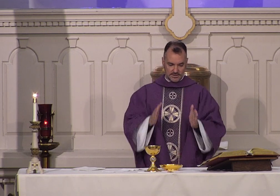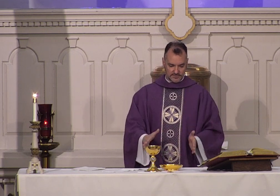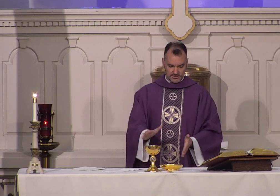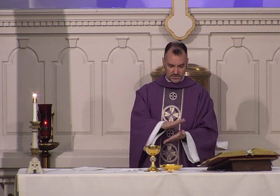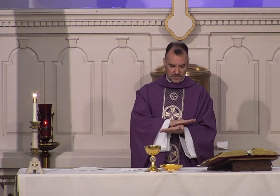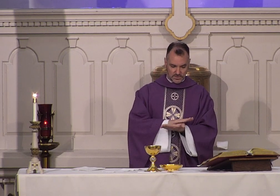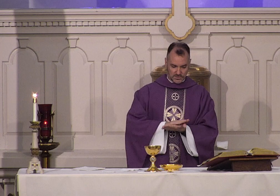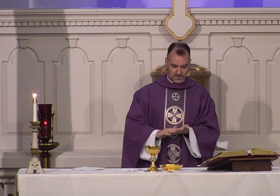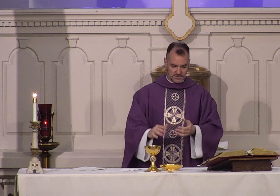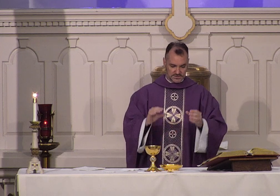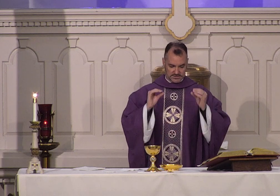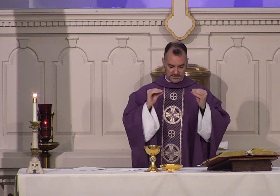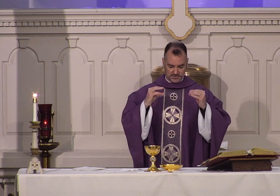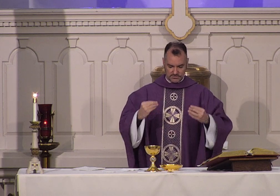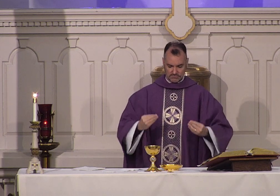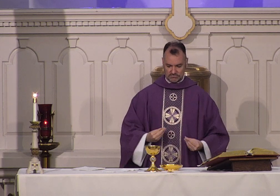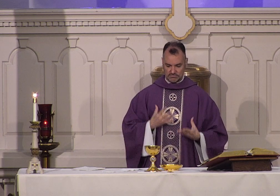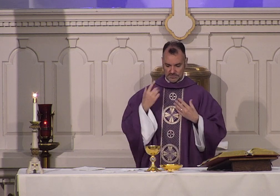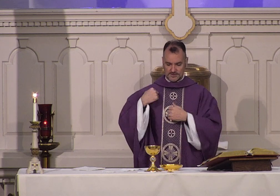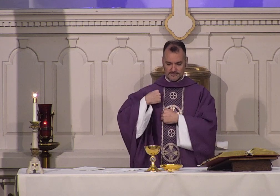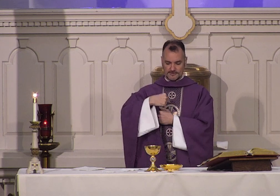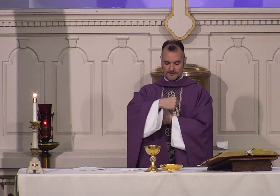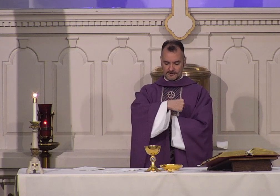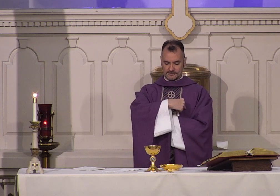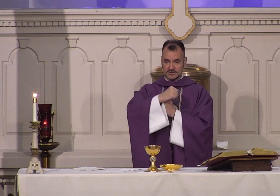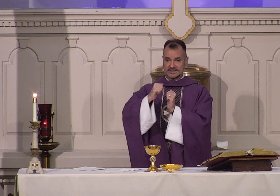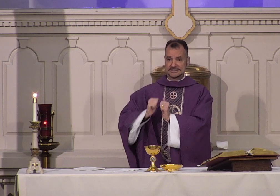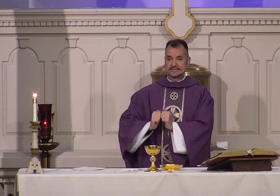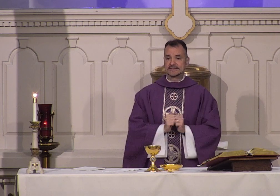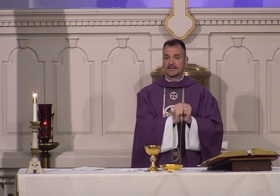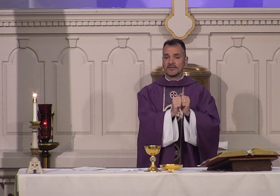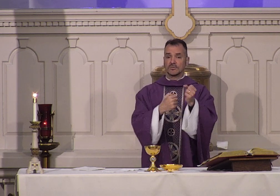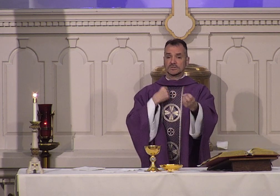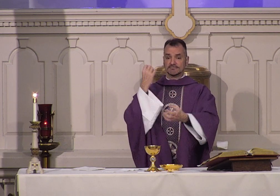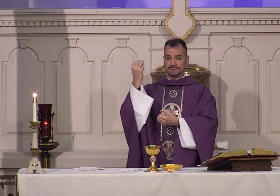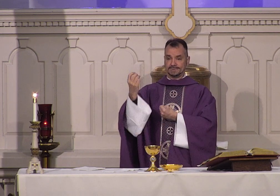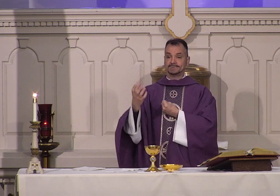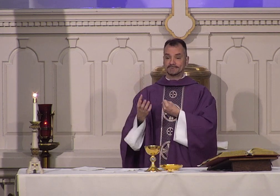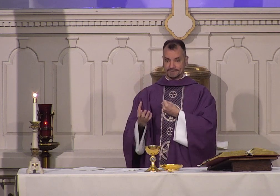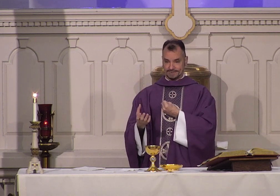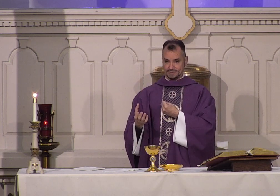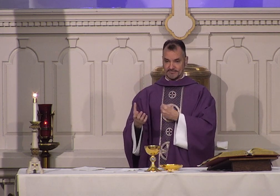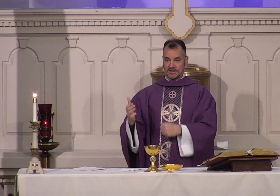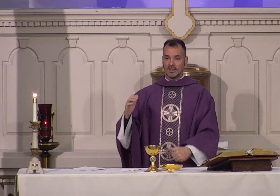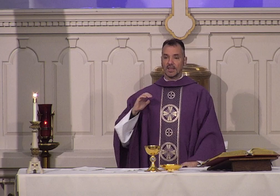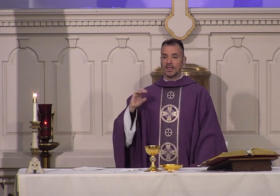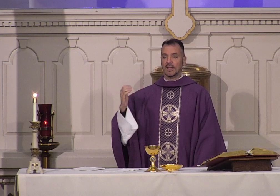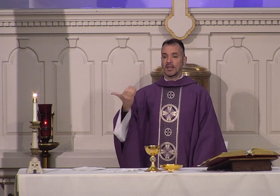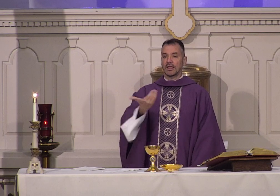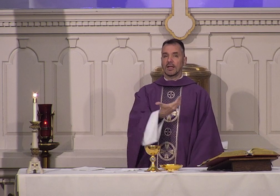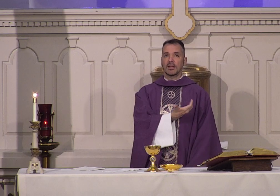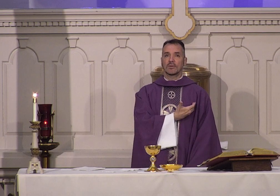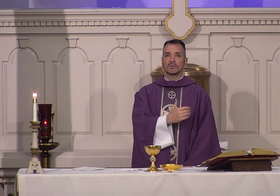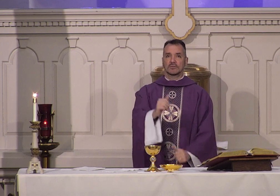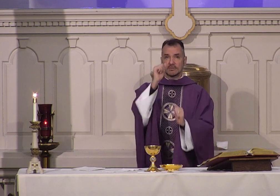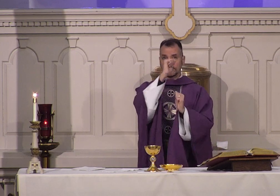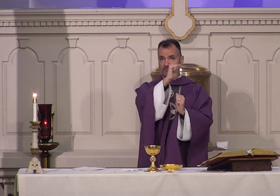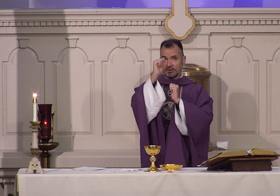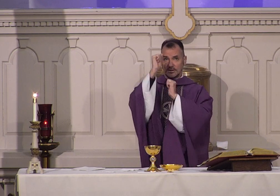At the Savior's command, informed by divine teaching, we dare to say, Our Father,